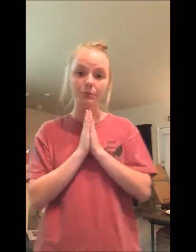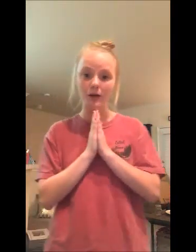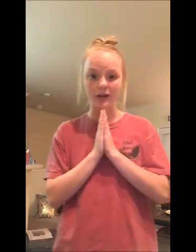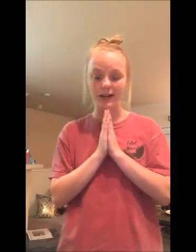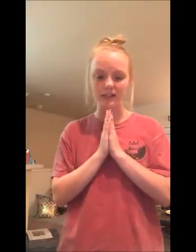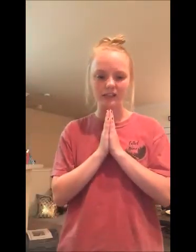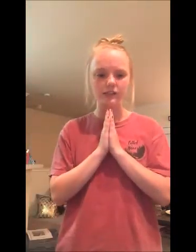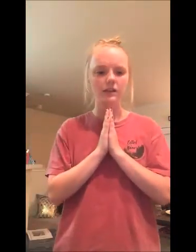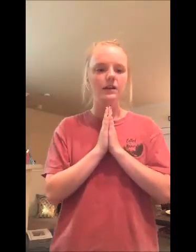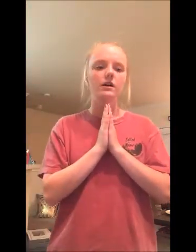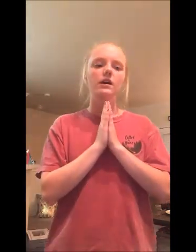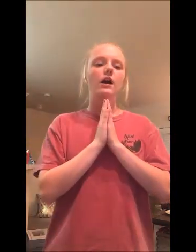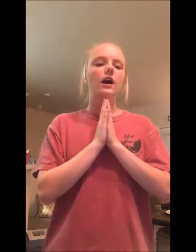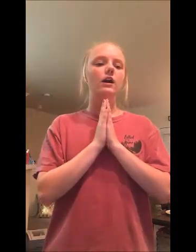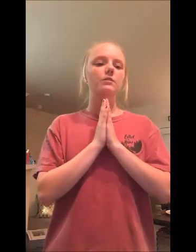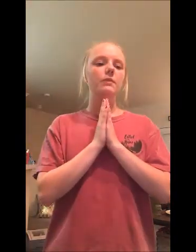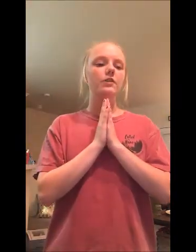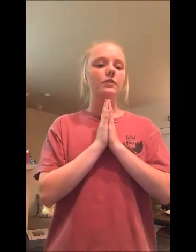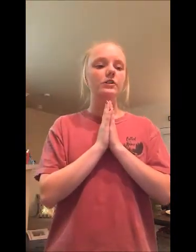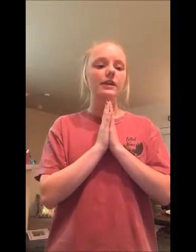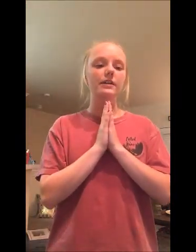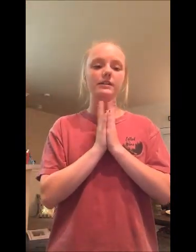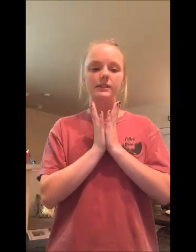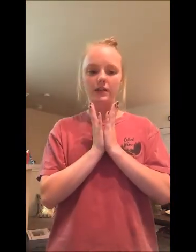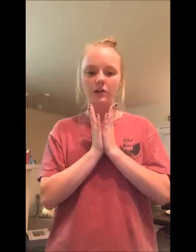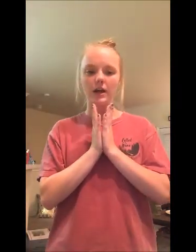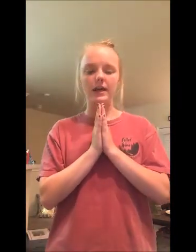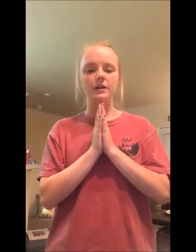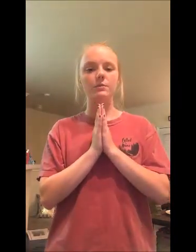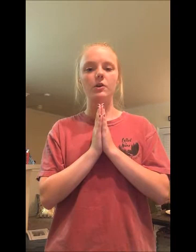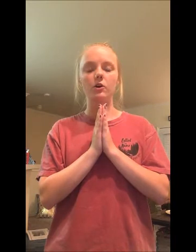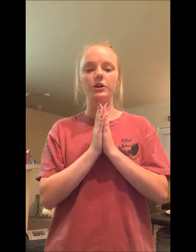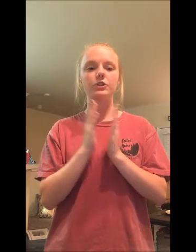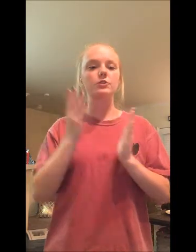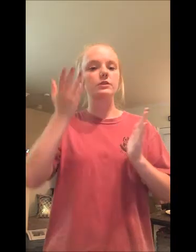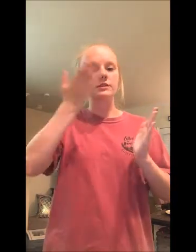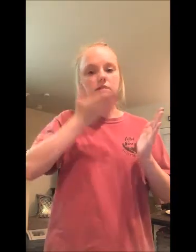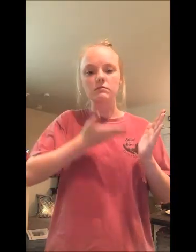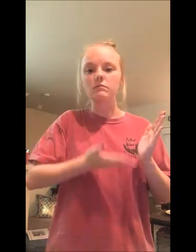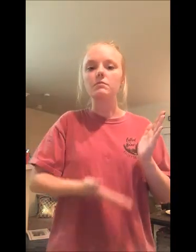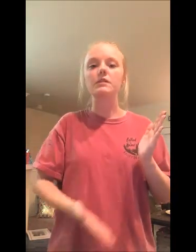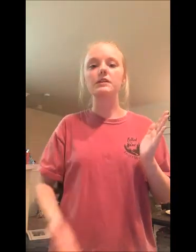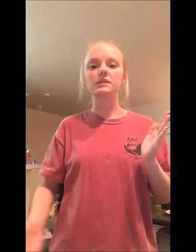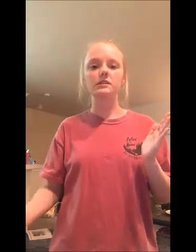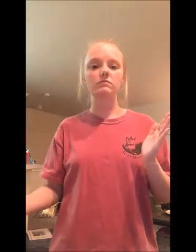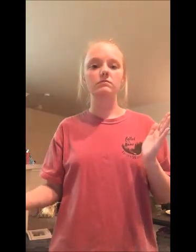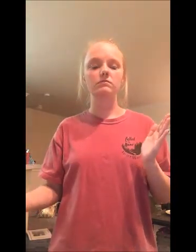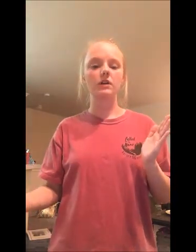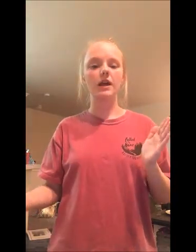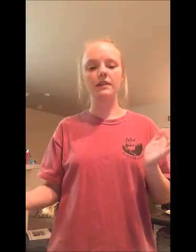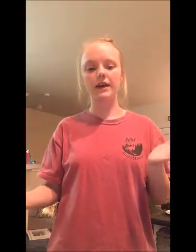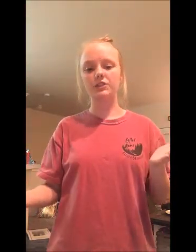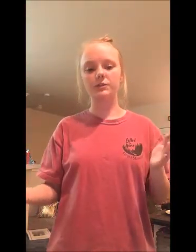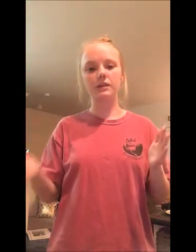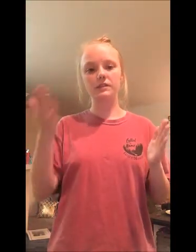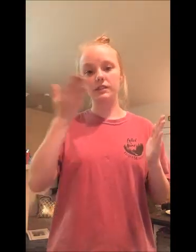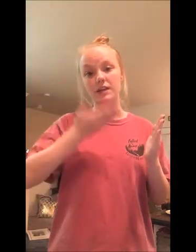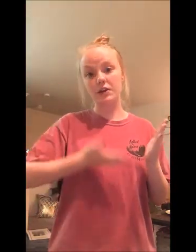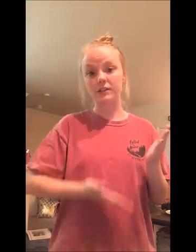prayer hands. And the first line is, "Here I am," and all you're going to do is this. And that just means, here is